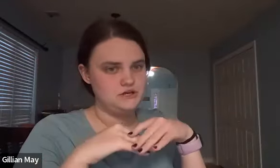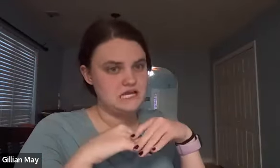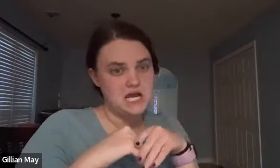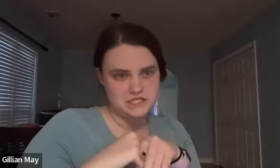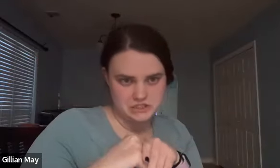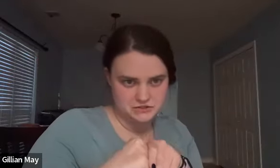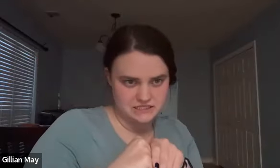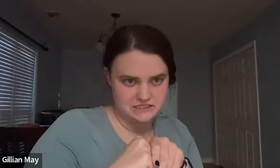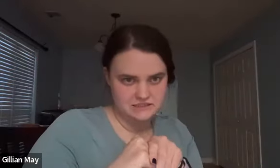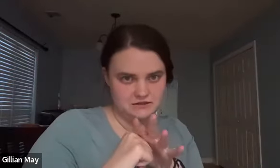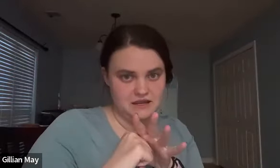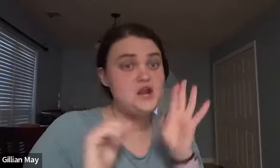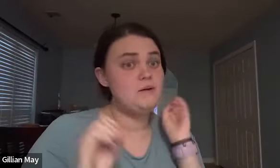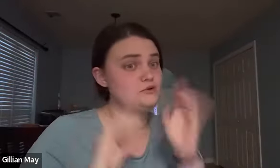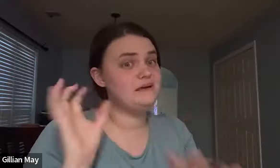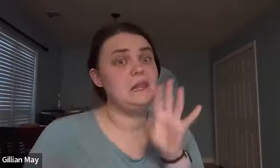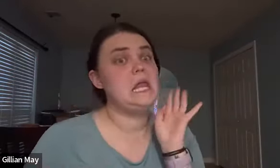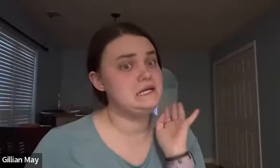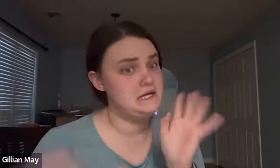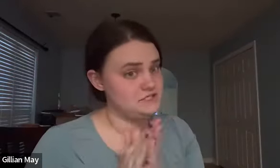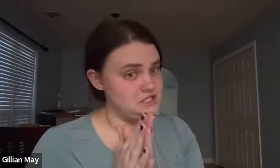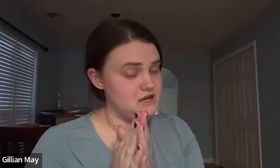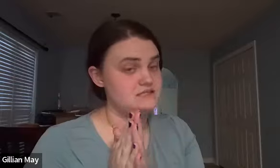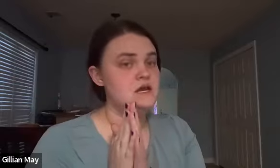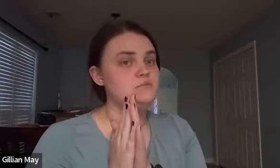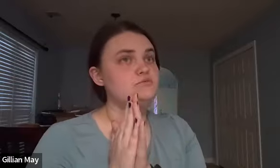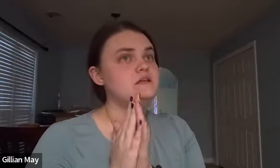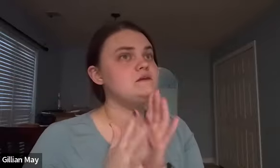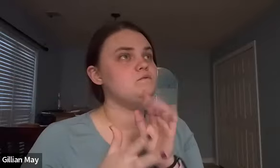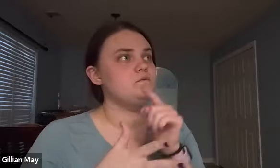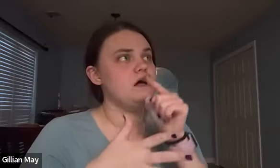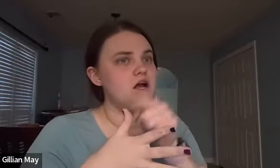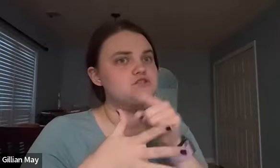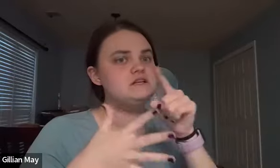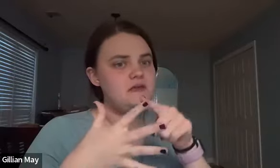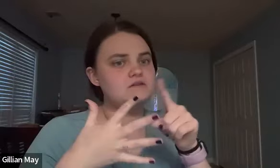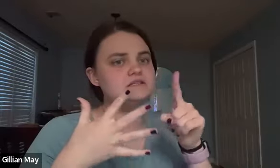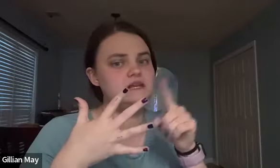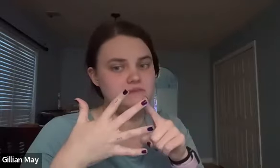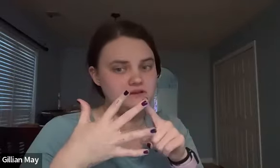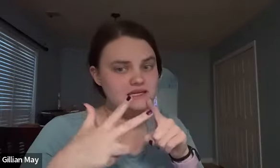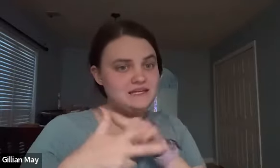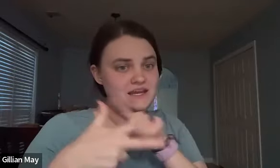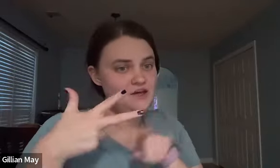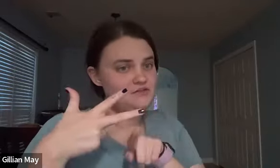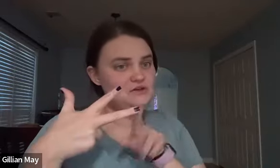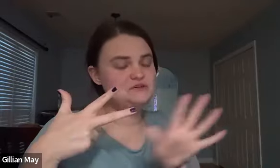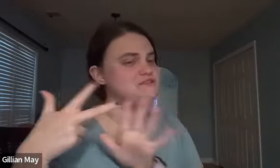guys 100. Okay, I know I'm throwing a lot of numbers at you guys, but really 100, 1,000, and a million, those three, there's